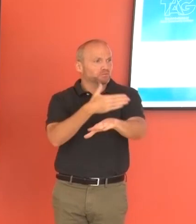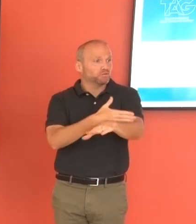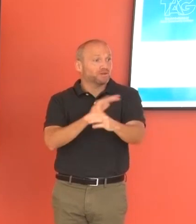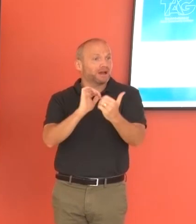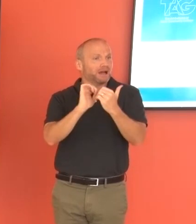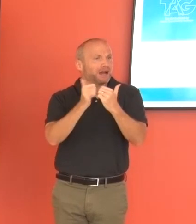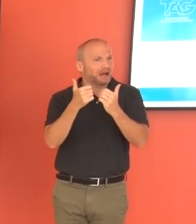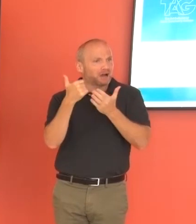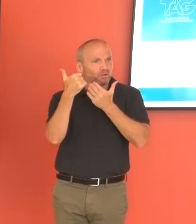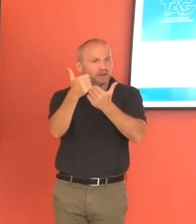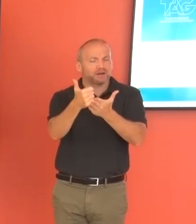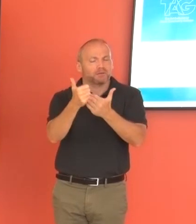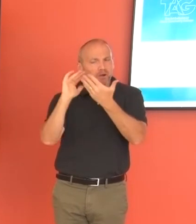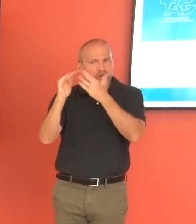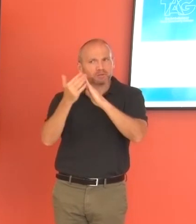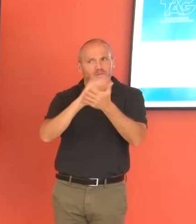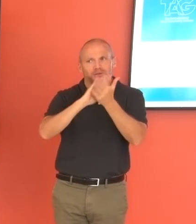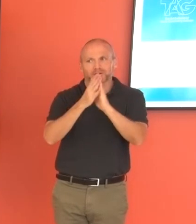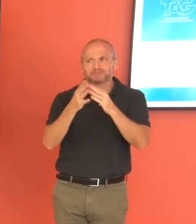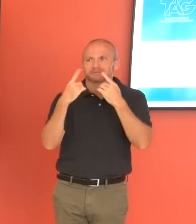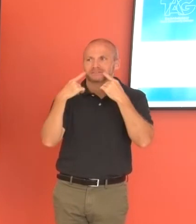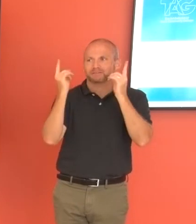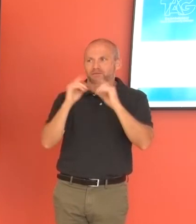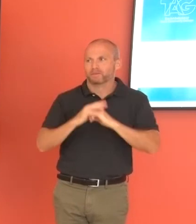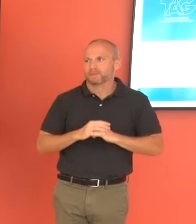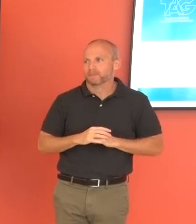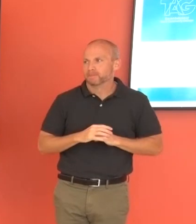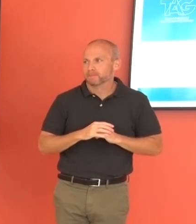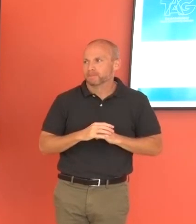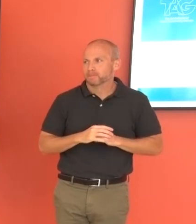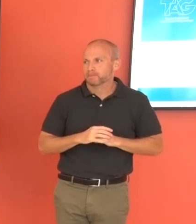we help our students be successful.